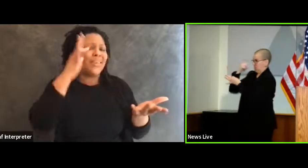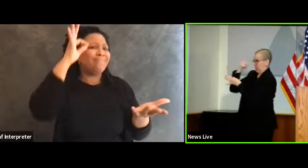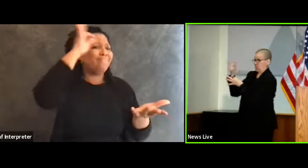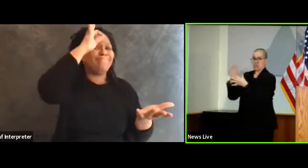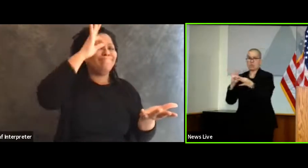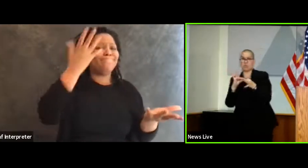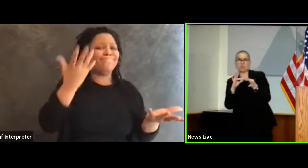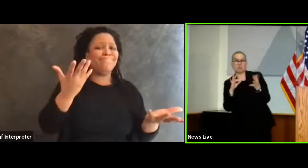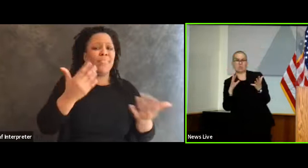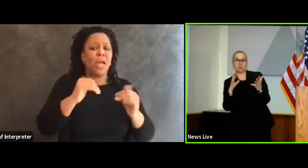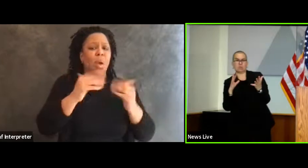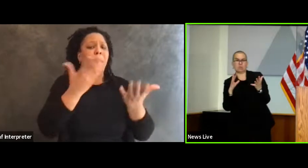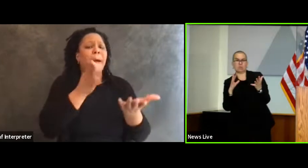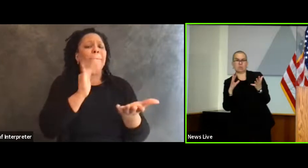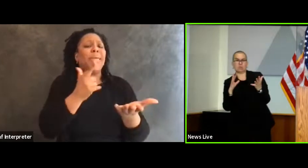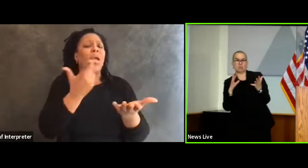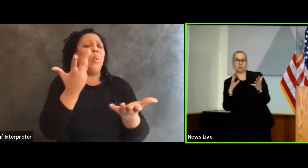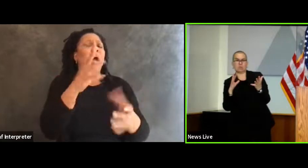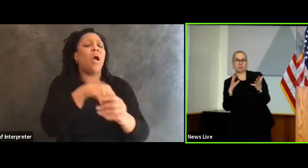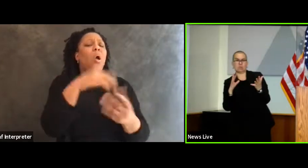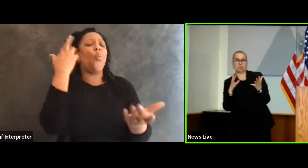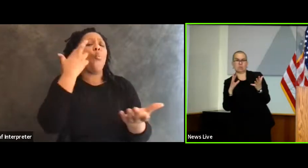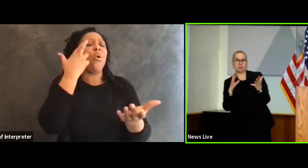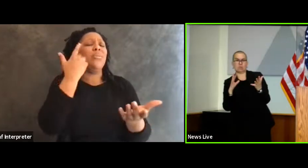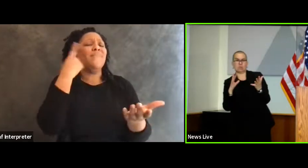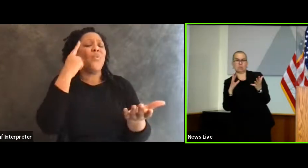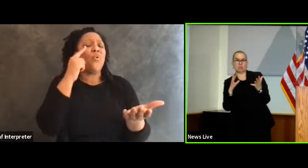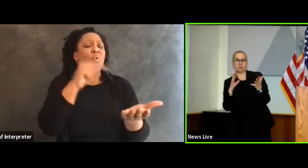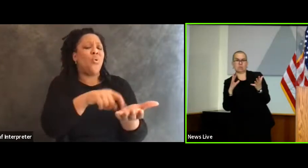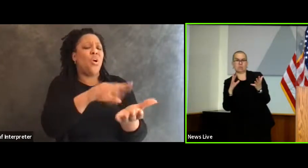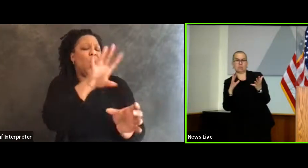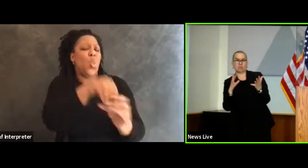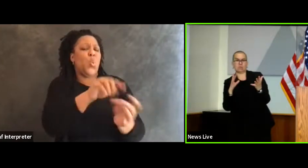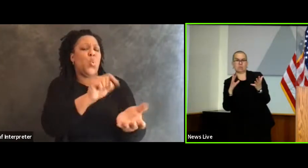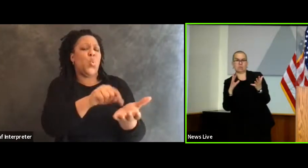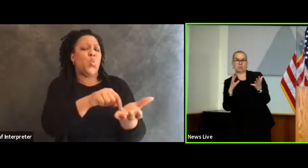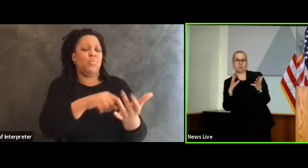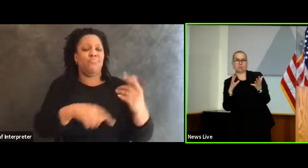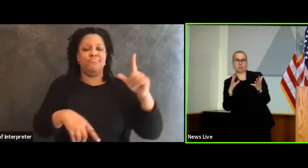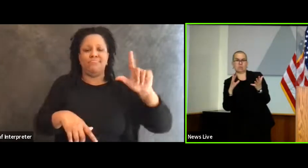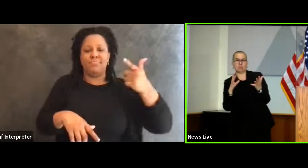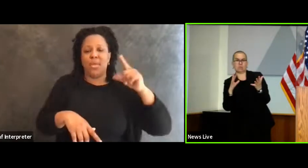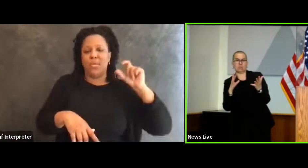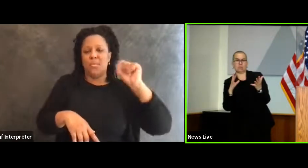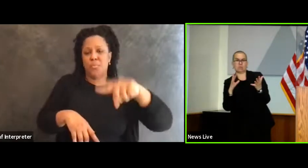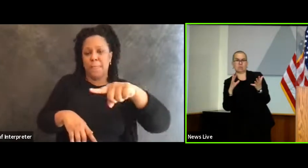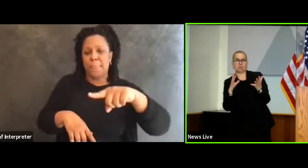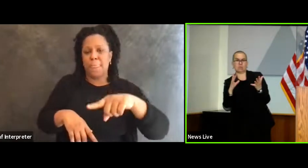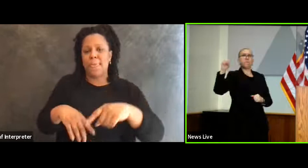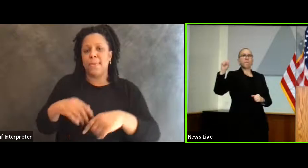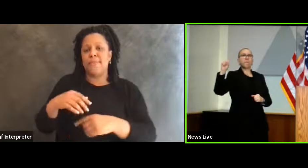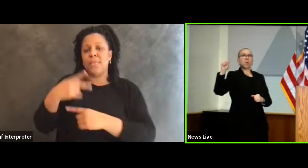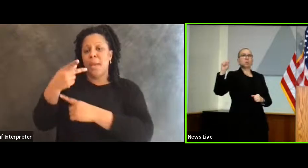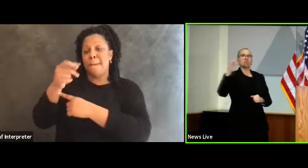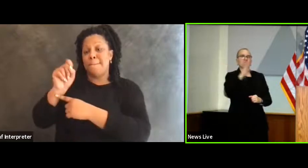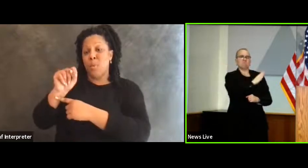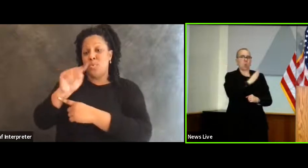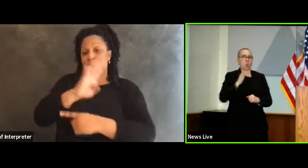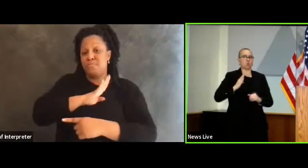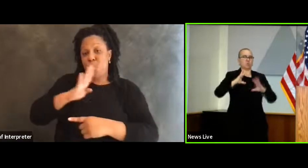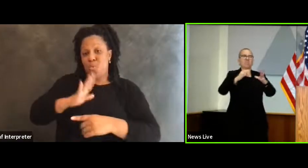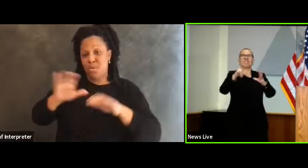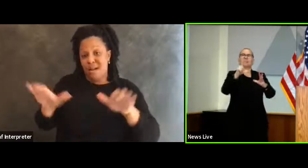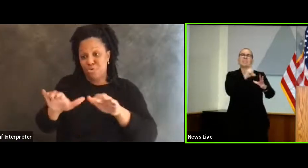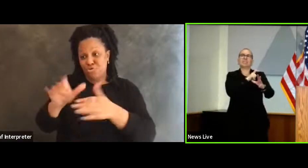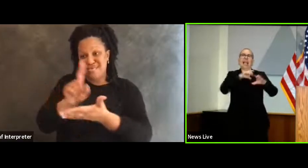there. I have a question about the post board action last week. The post board enacted